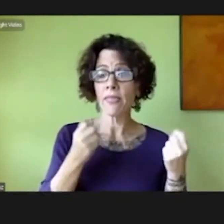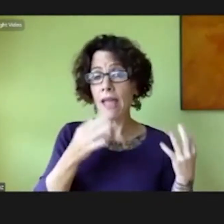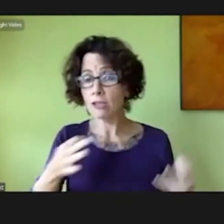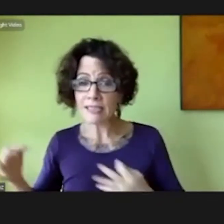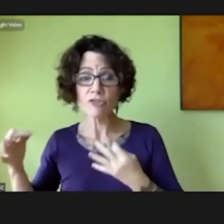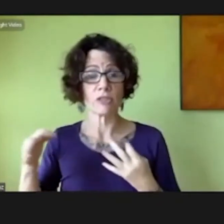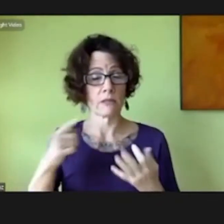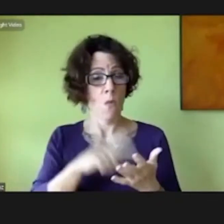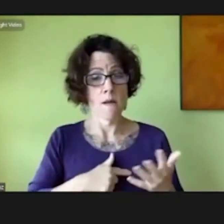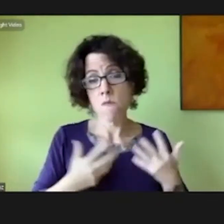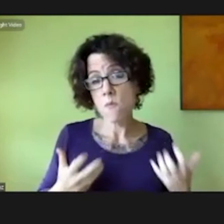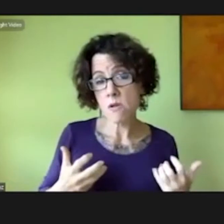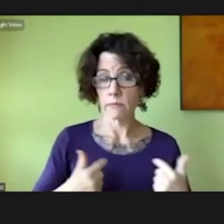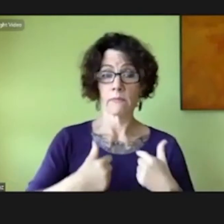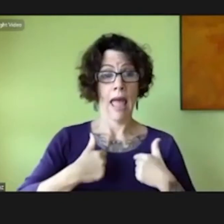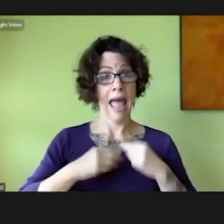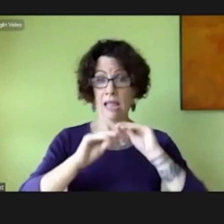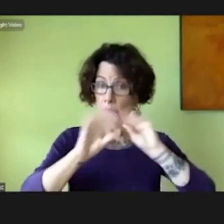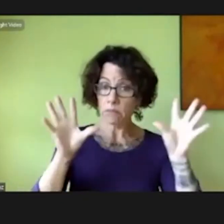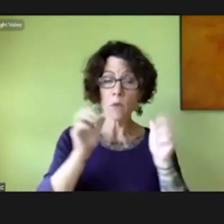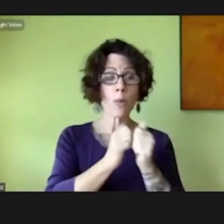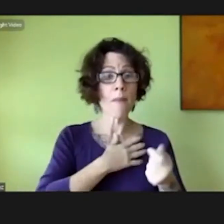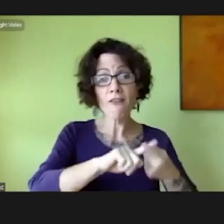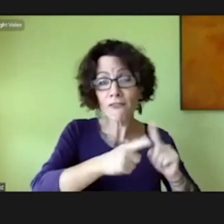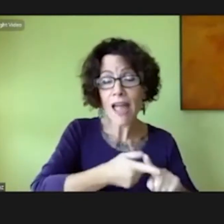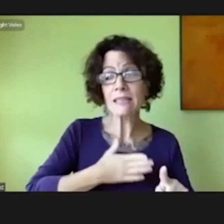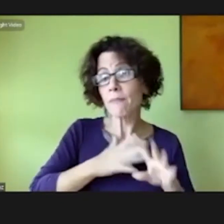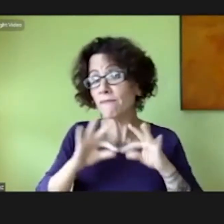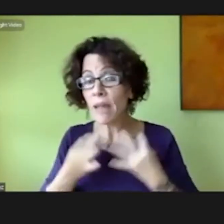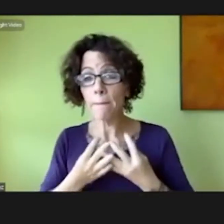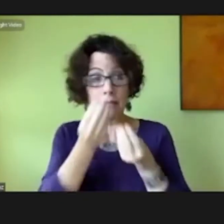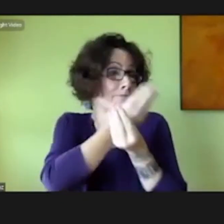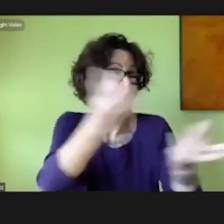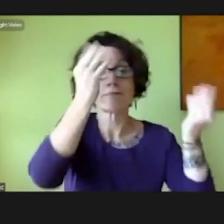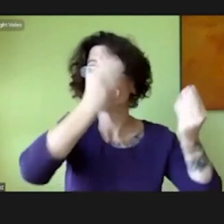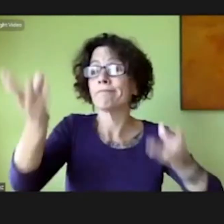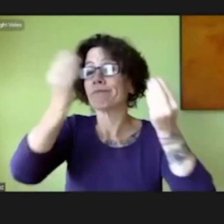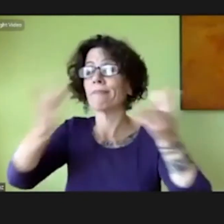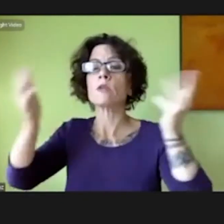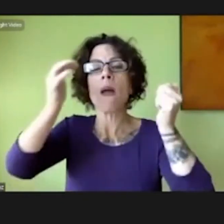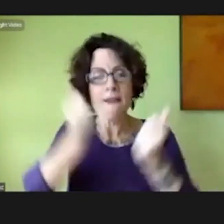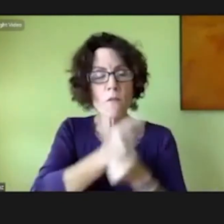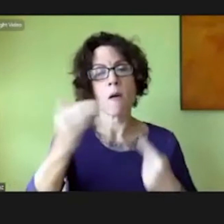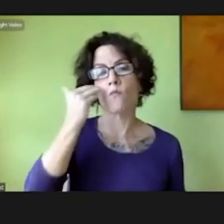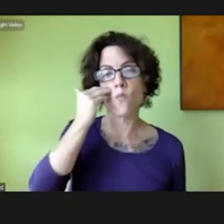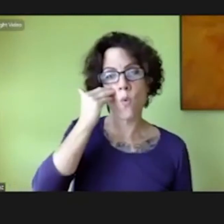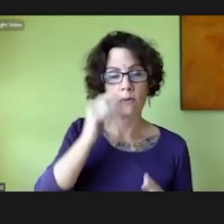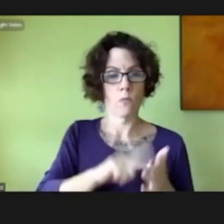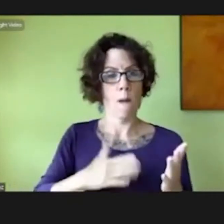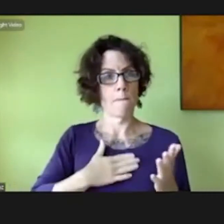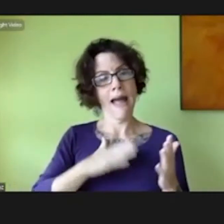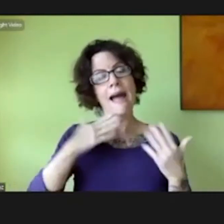to at least start that conversation. I'm very clear with my health decisions and what I